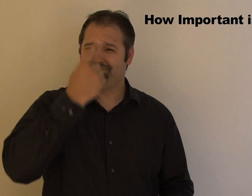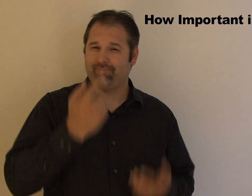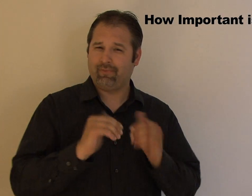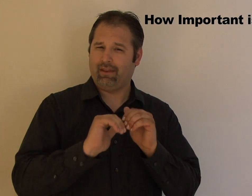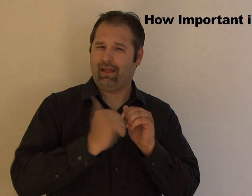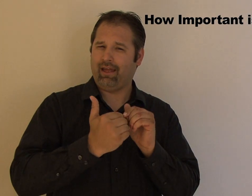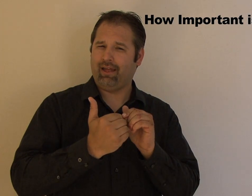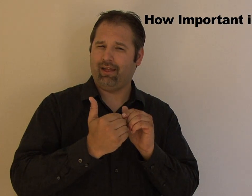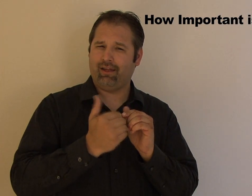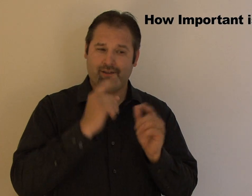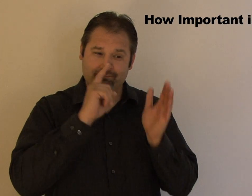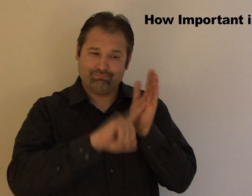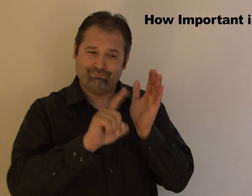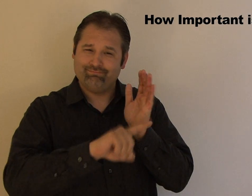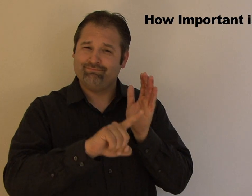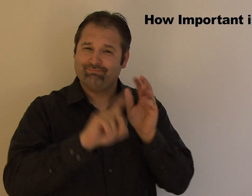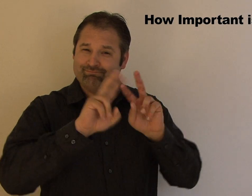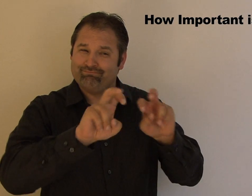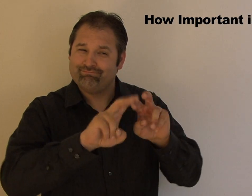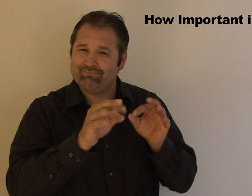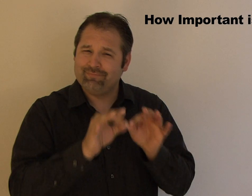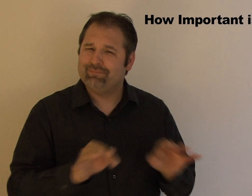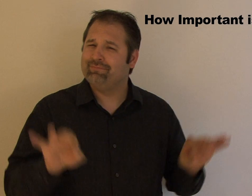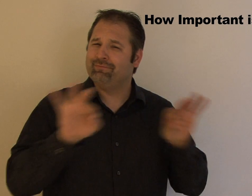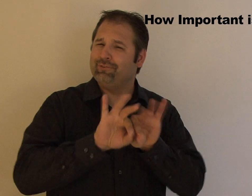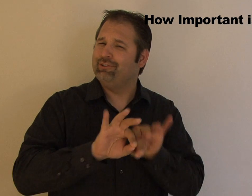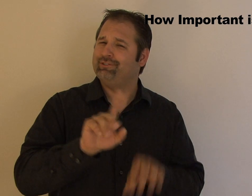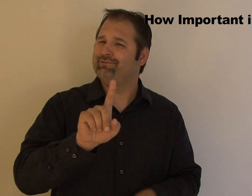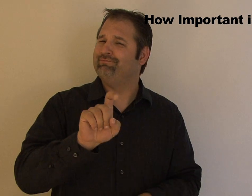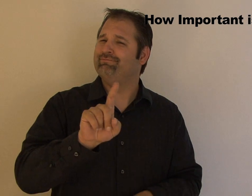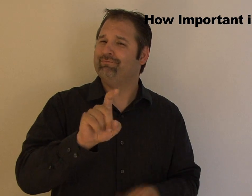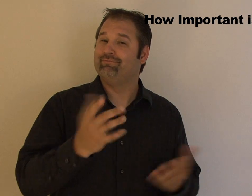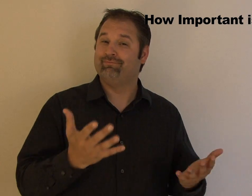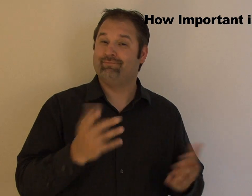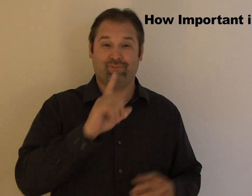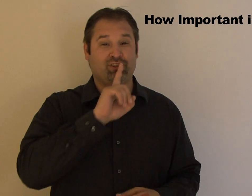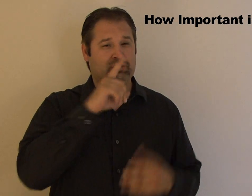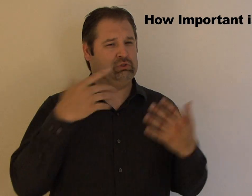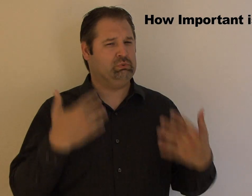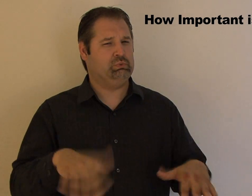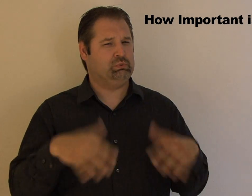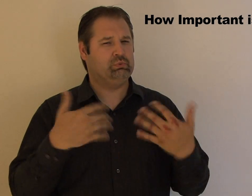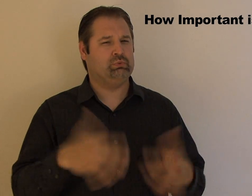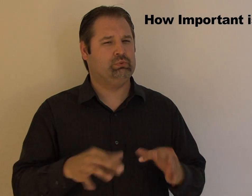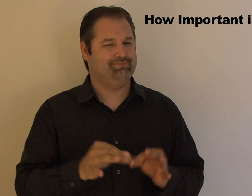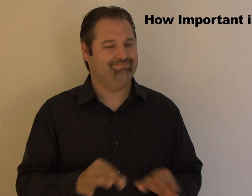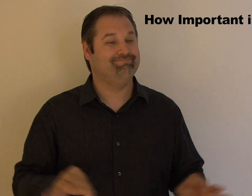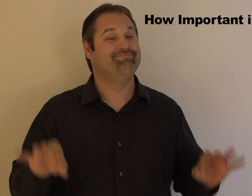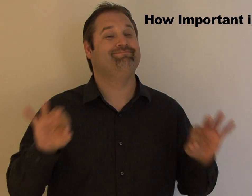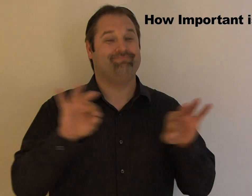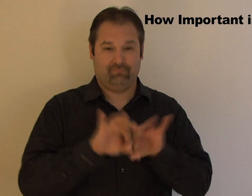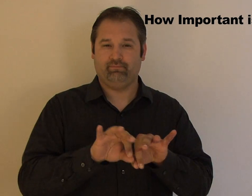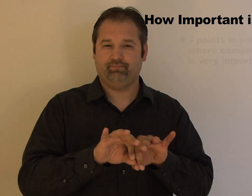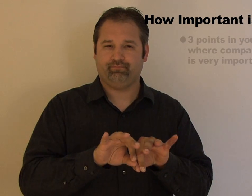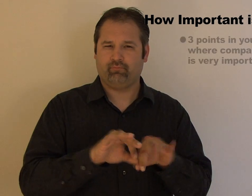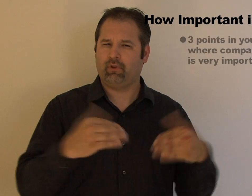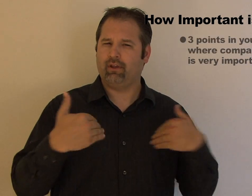You may wonder, just how important is research? Well, it's extremely important. Here are